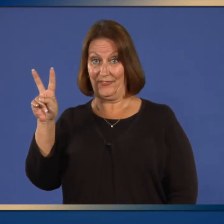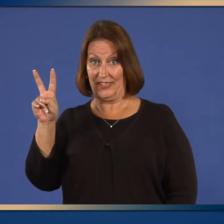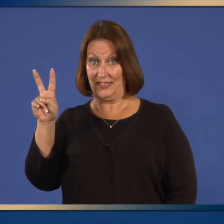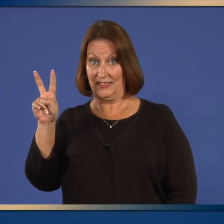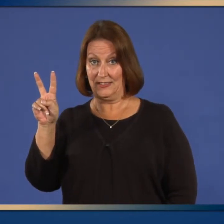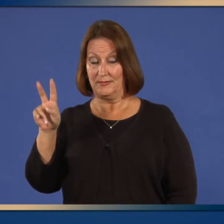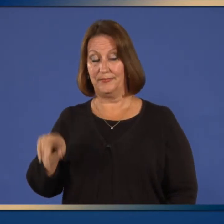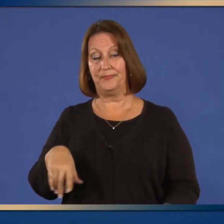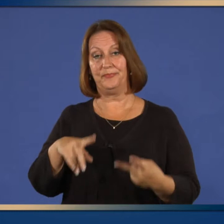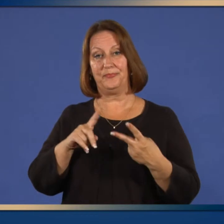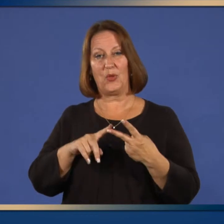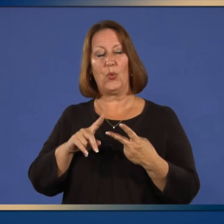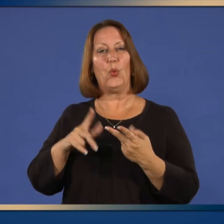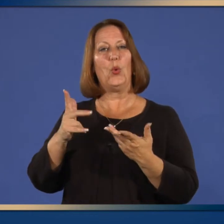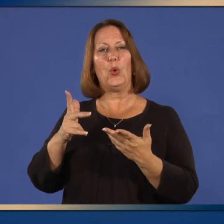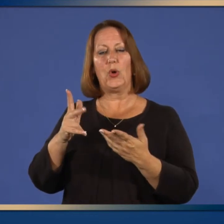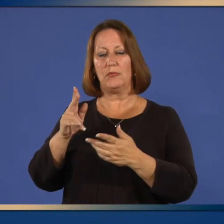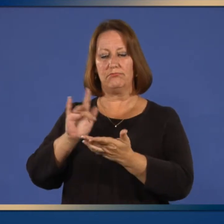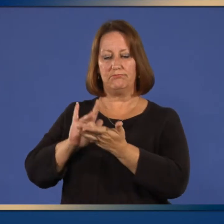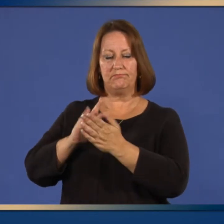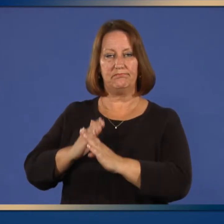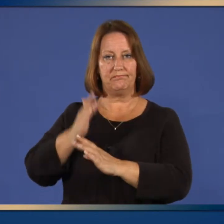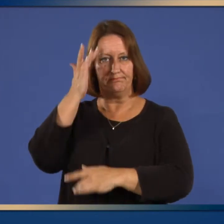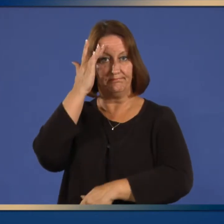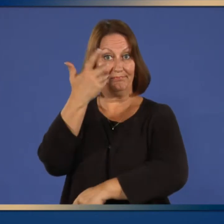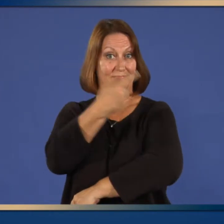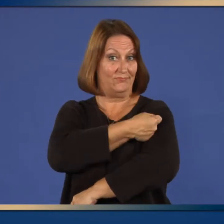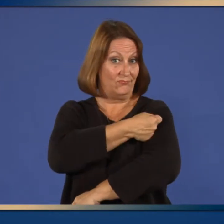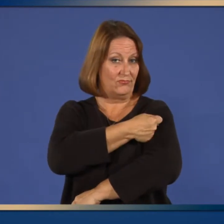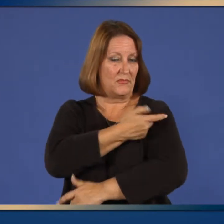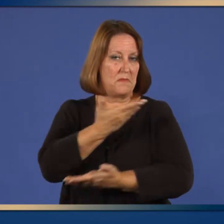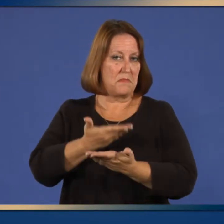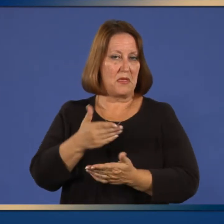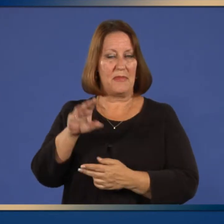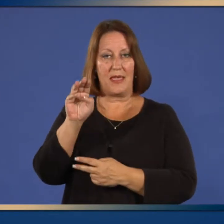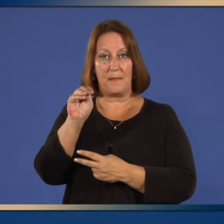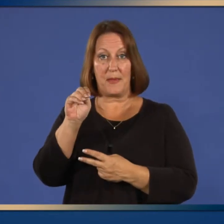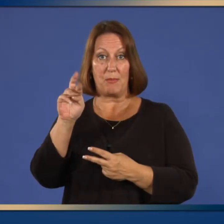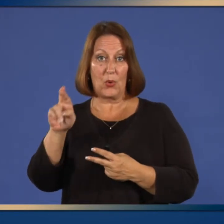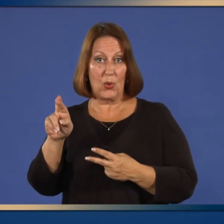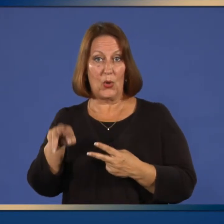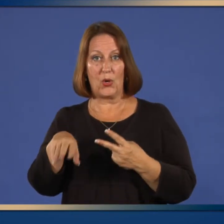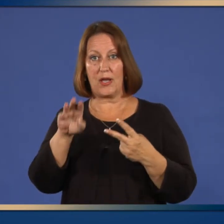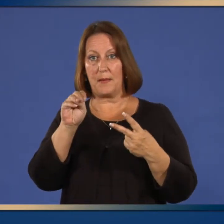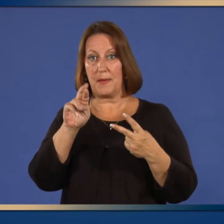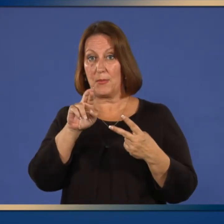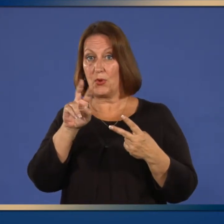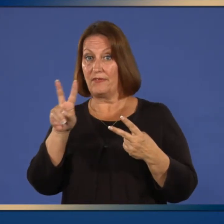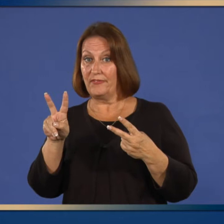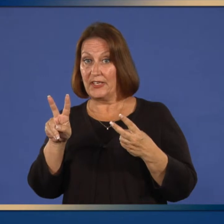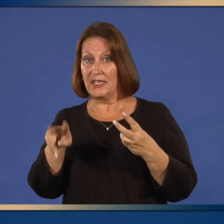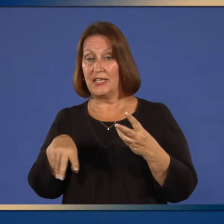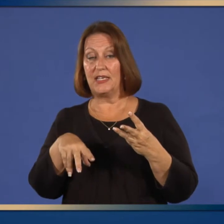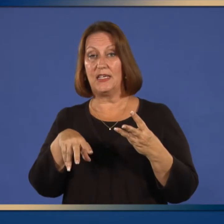or an injectable live virus vaccine, such as MMR,